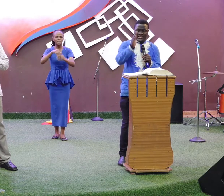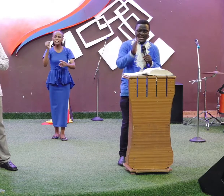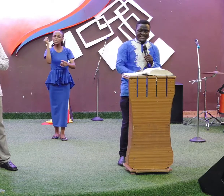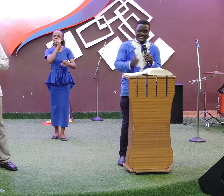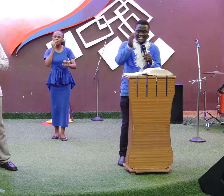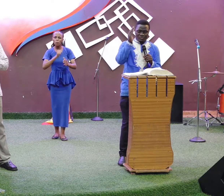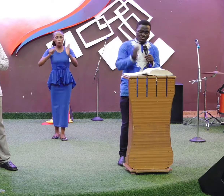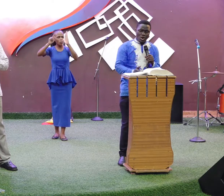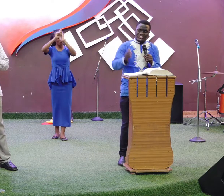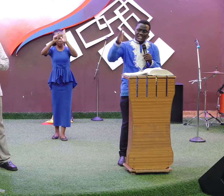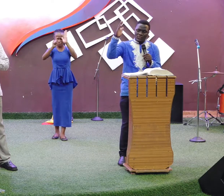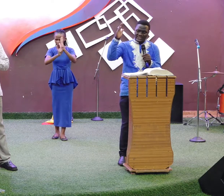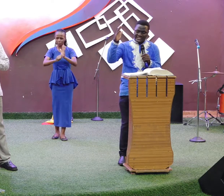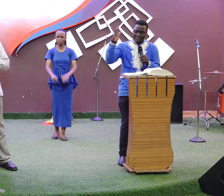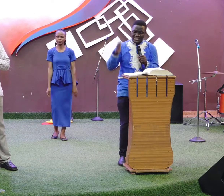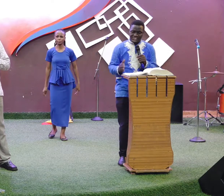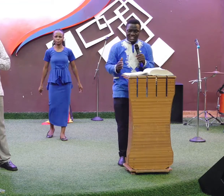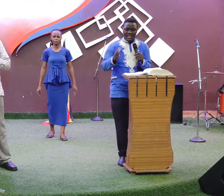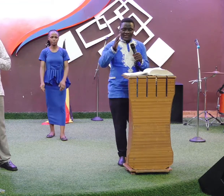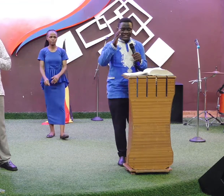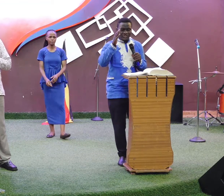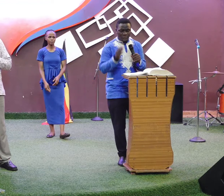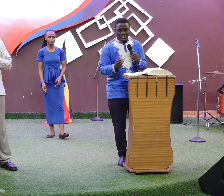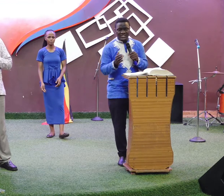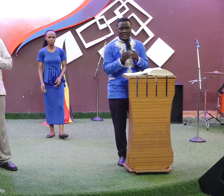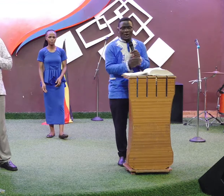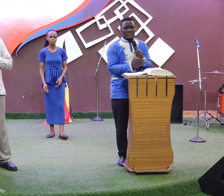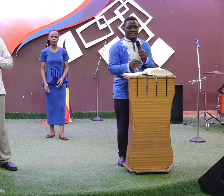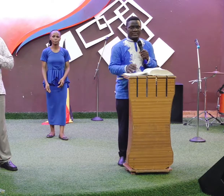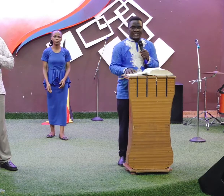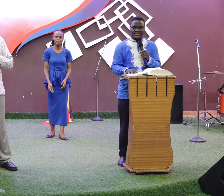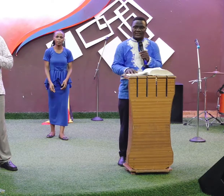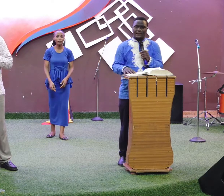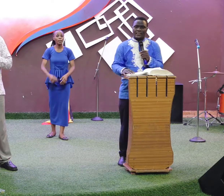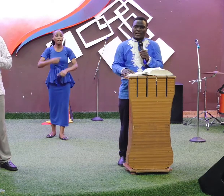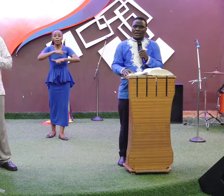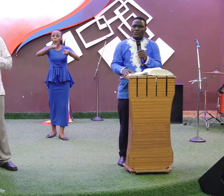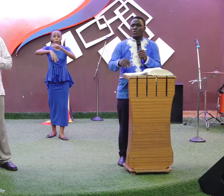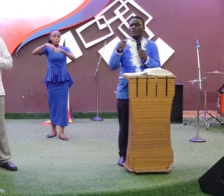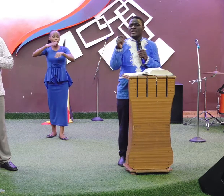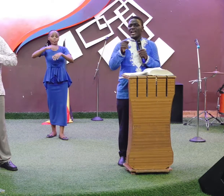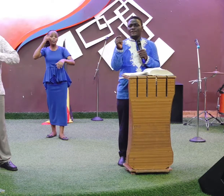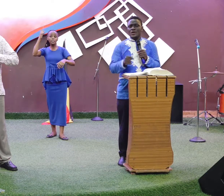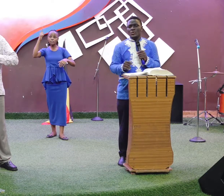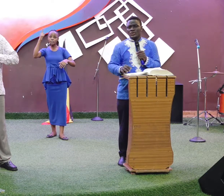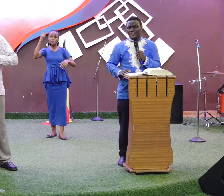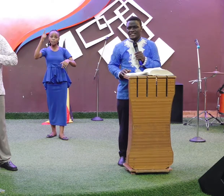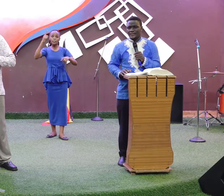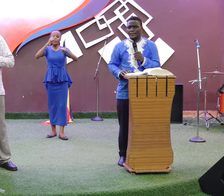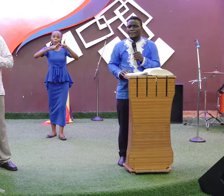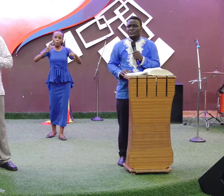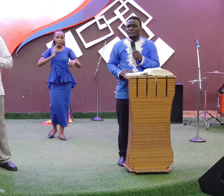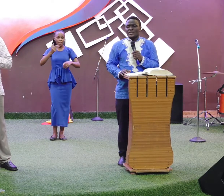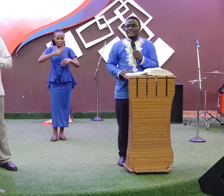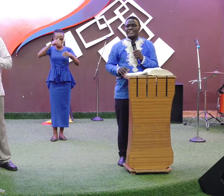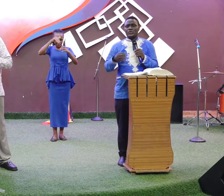doctrines and letters that he wrote, he was establishing the scriptures in the Old Testament. We wouldn't have known of